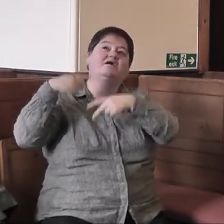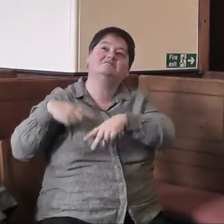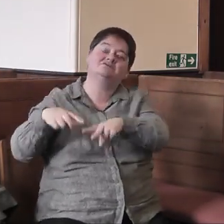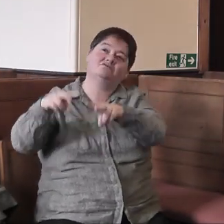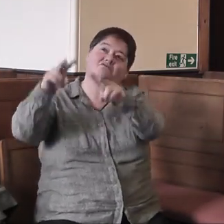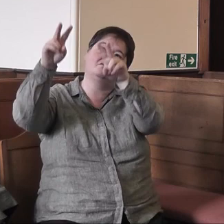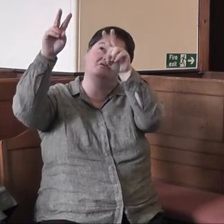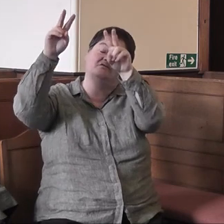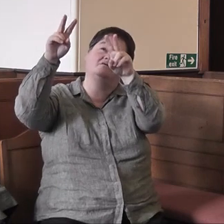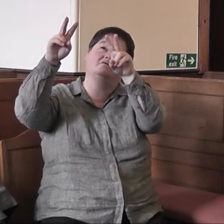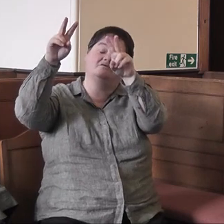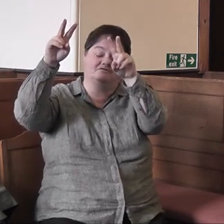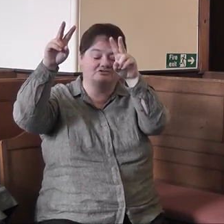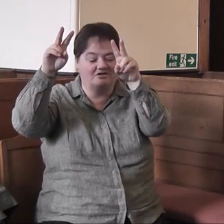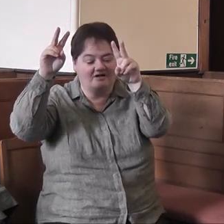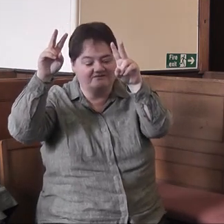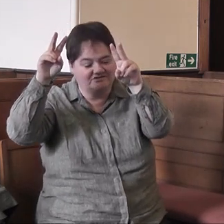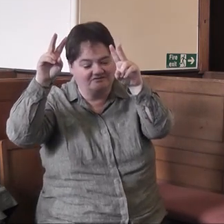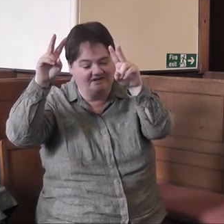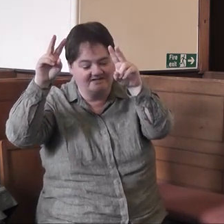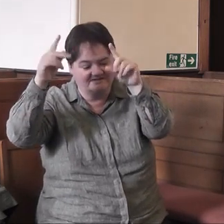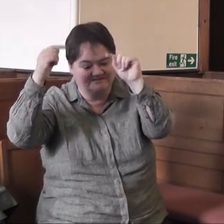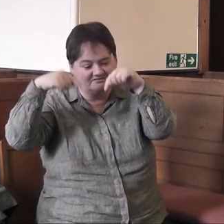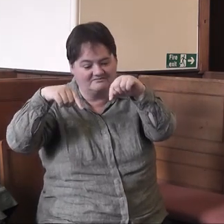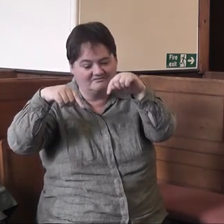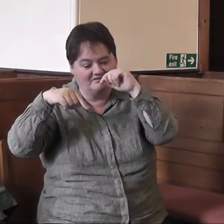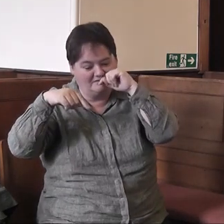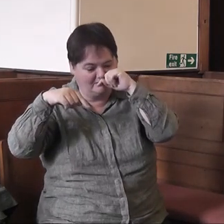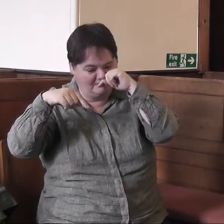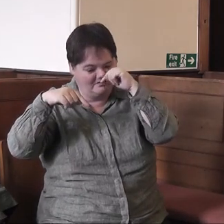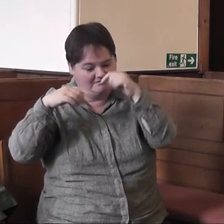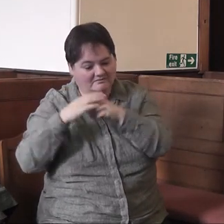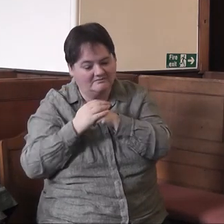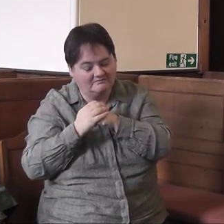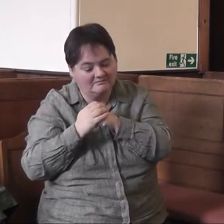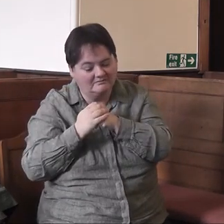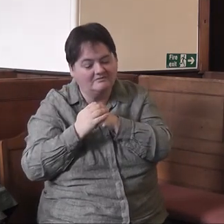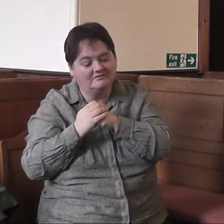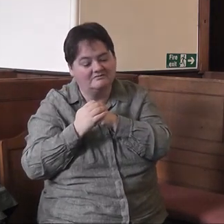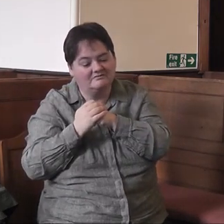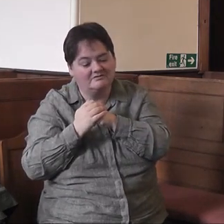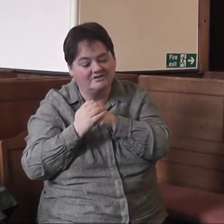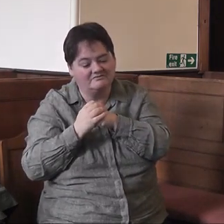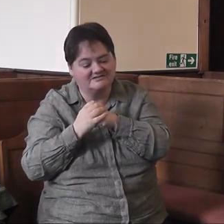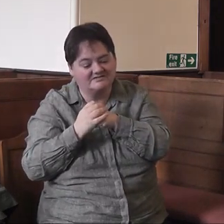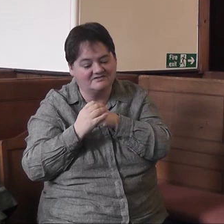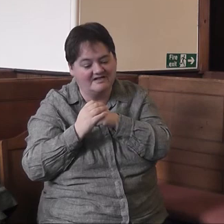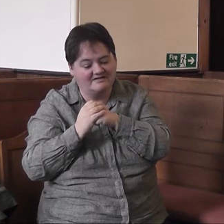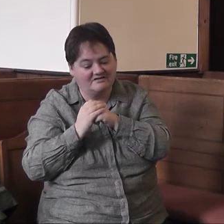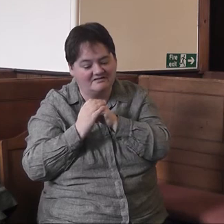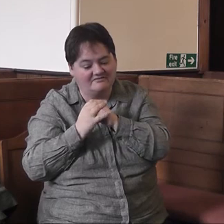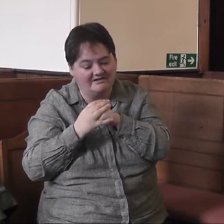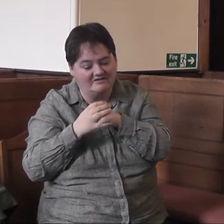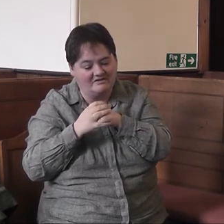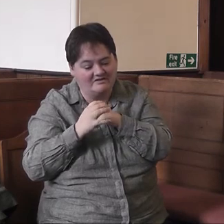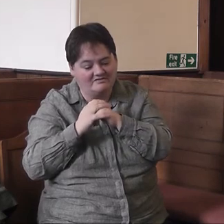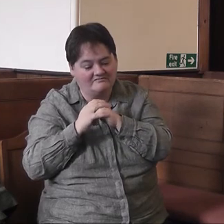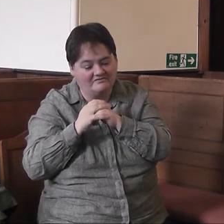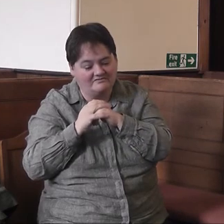Yes, or because you don't have to do light at all. No, I heard we sounding like clear and loud, far and near